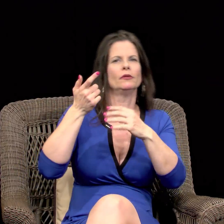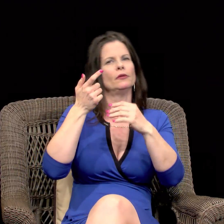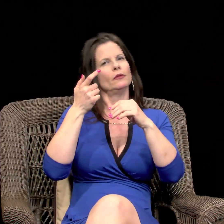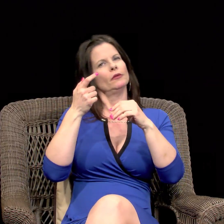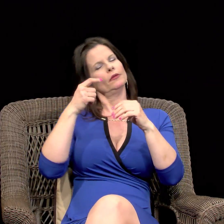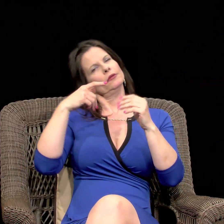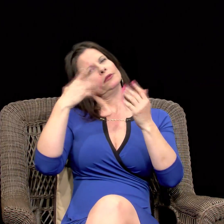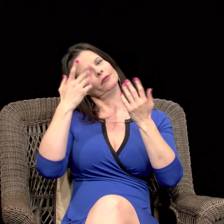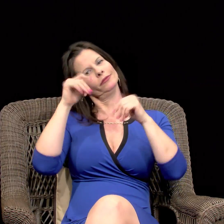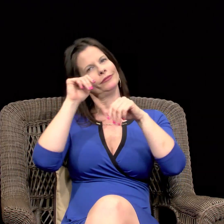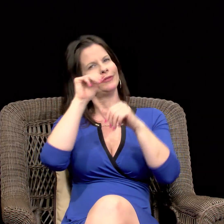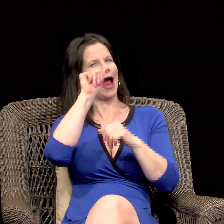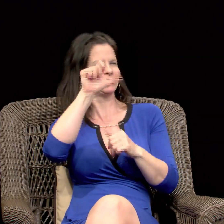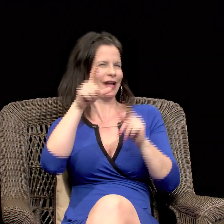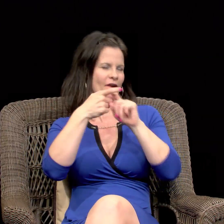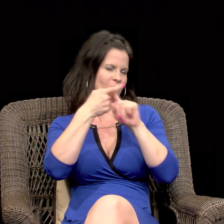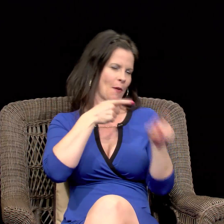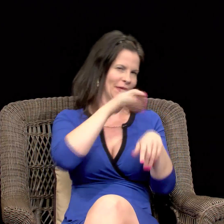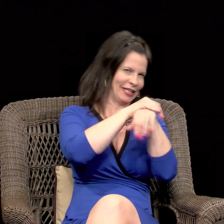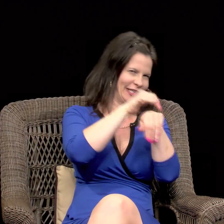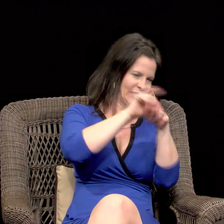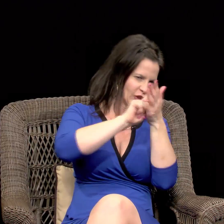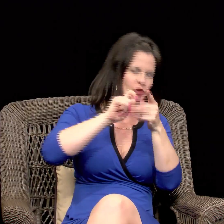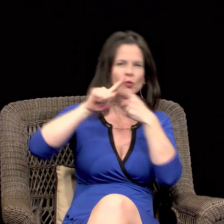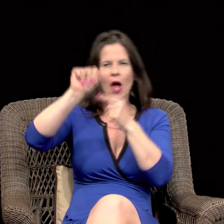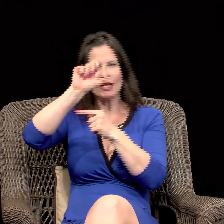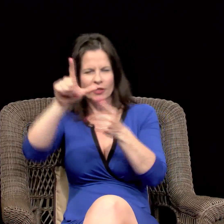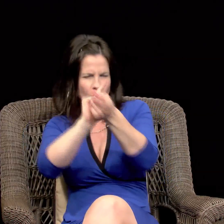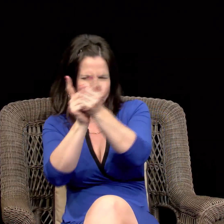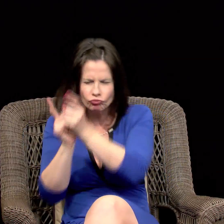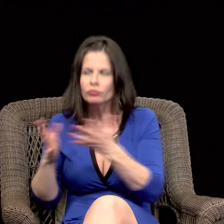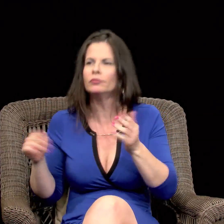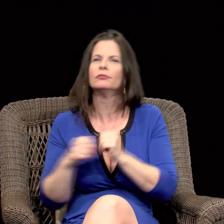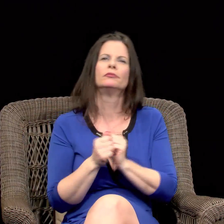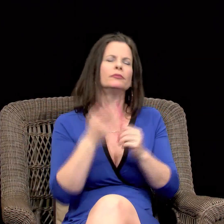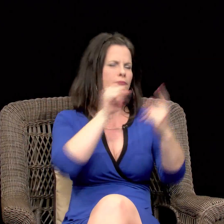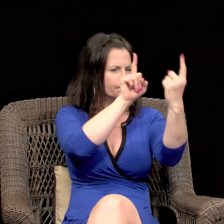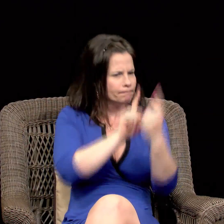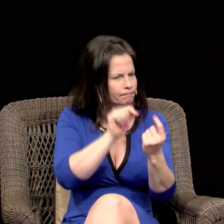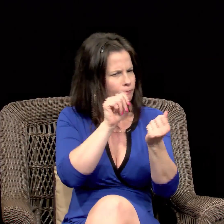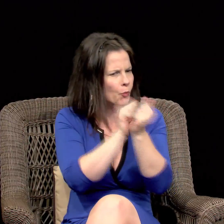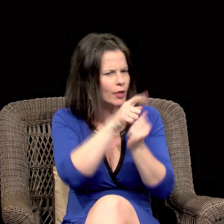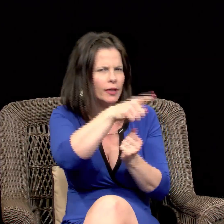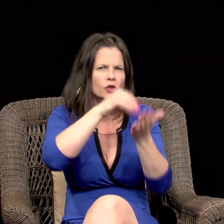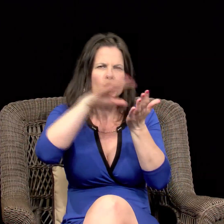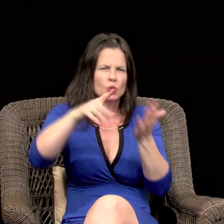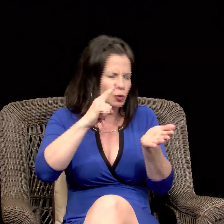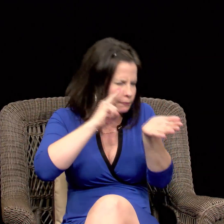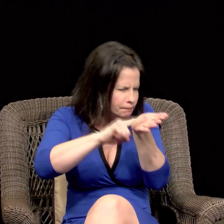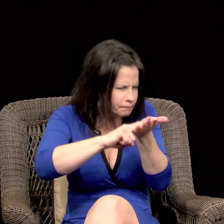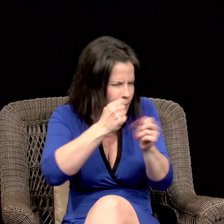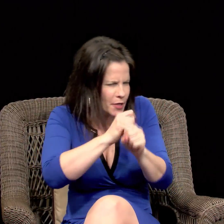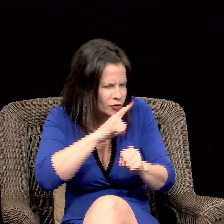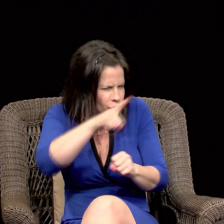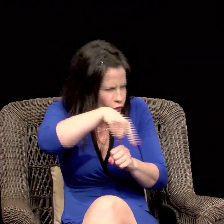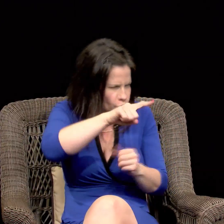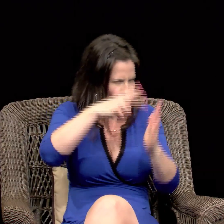goes to theater. She translates from ASL to English and English to ASL. She sits down with